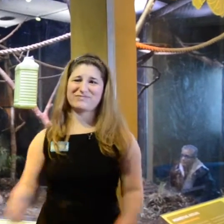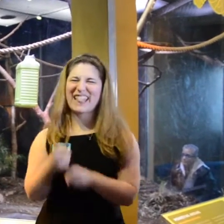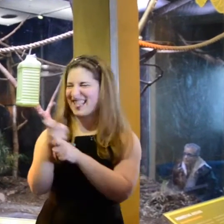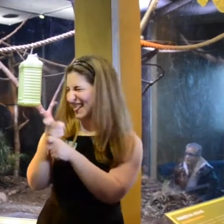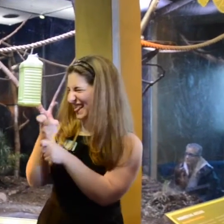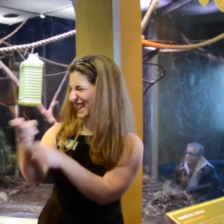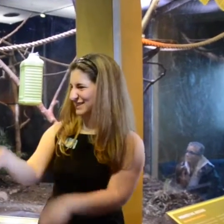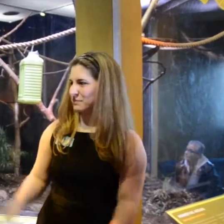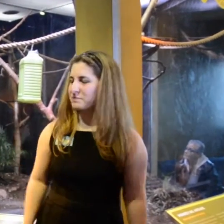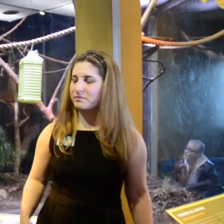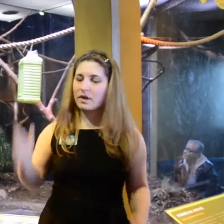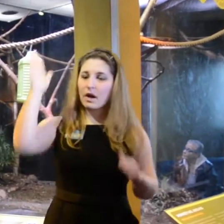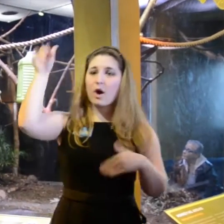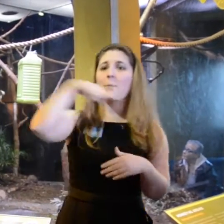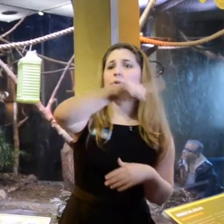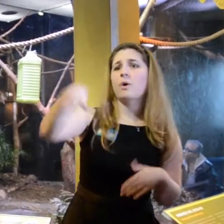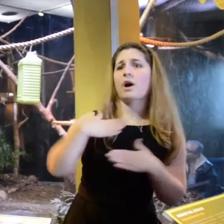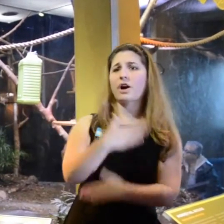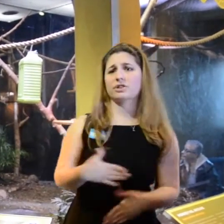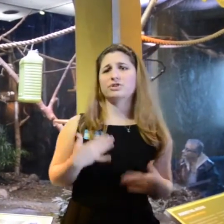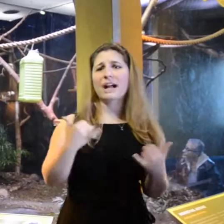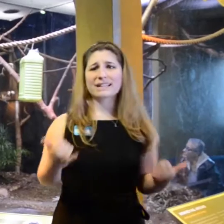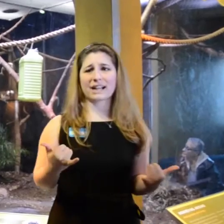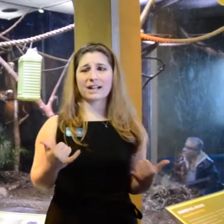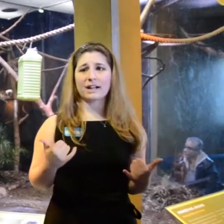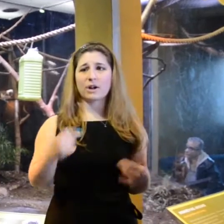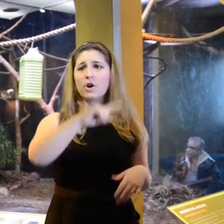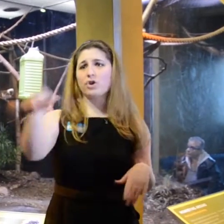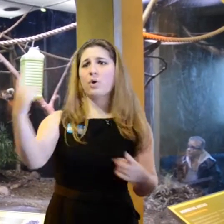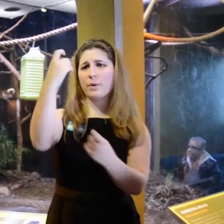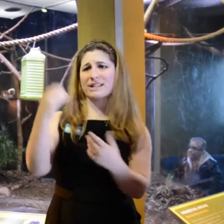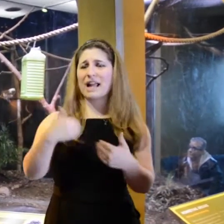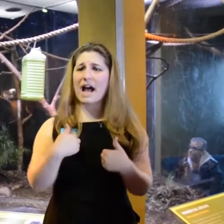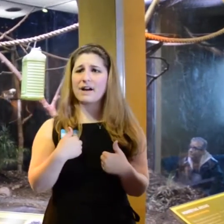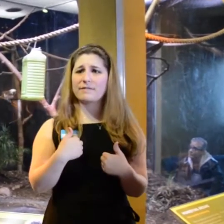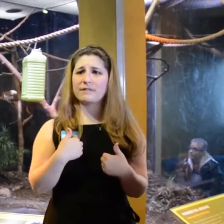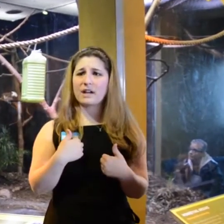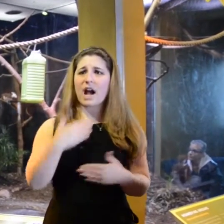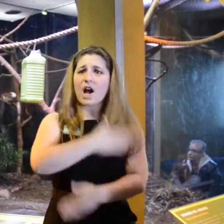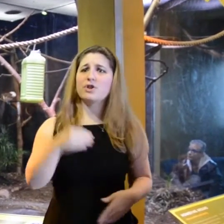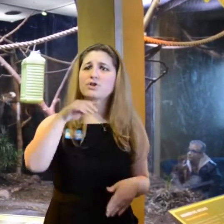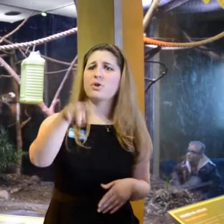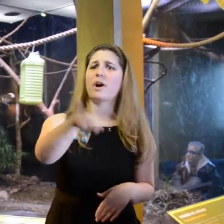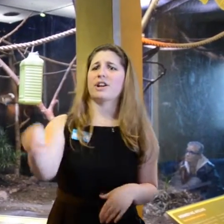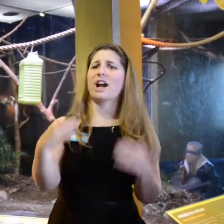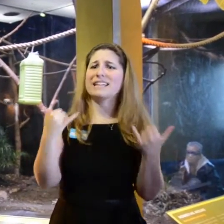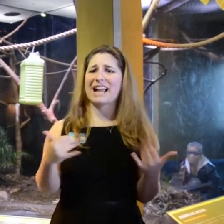We hope you guys had a great time here. you have any questions feel free to come on up. If not have a great rest of your day here at Liberty Science Center.